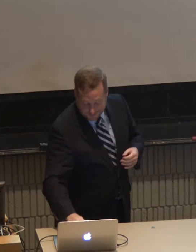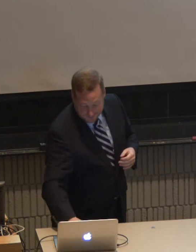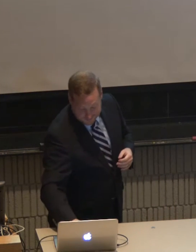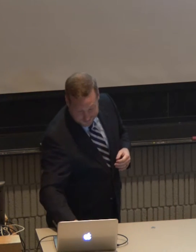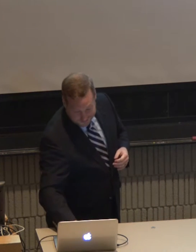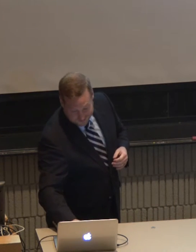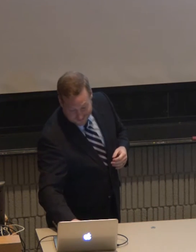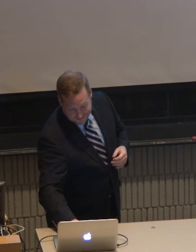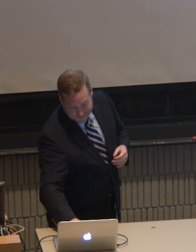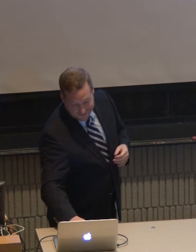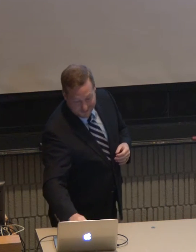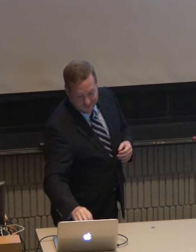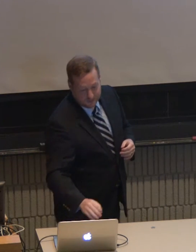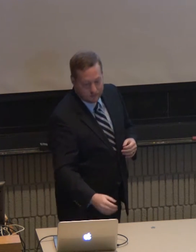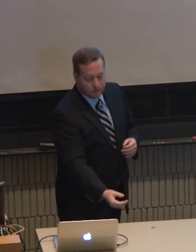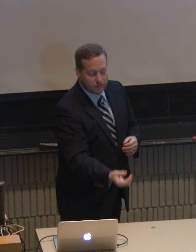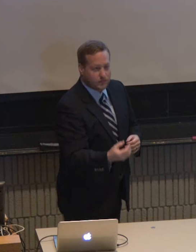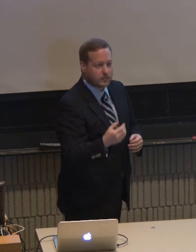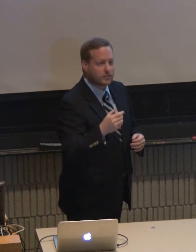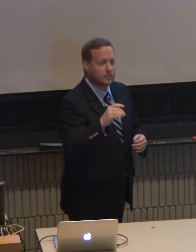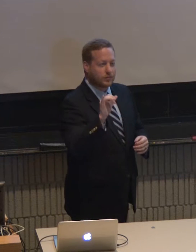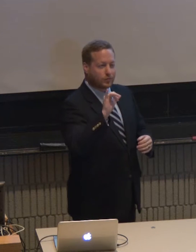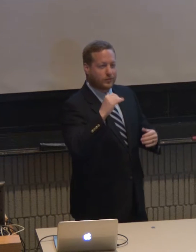that for the ending, if there's enough time.